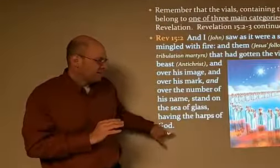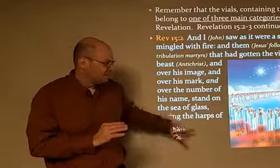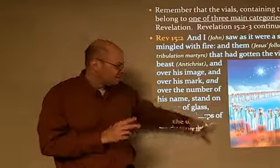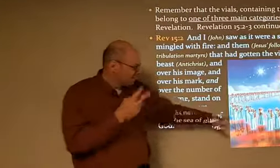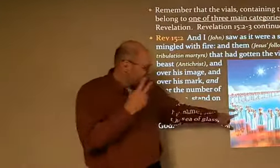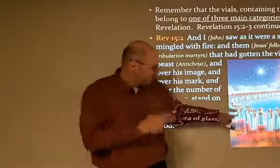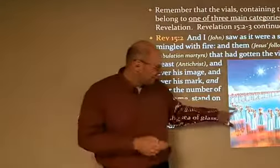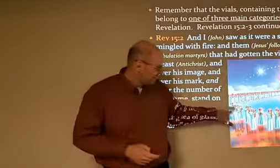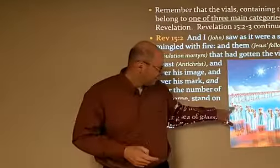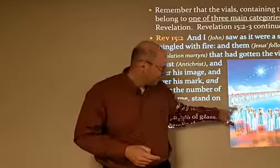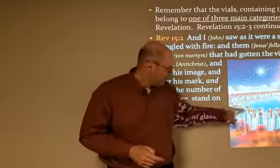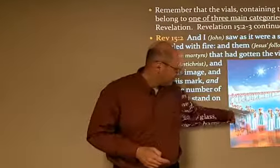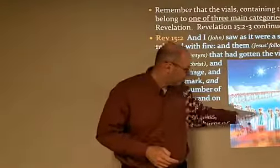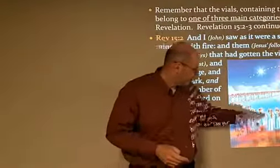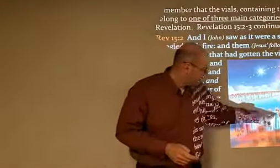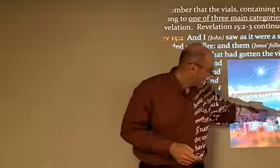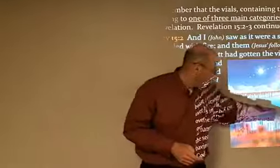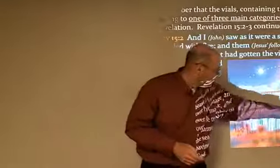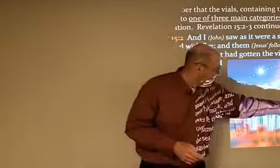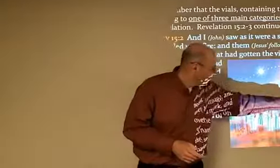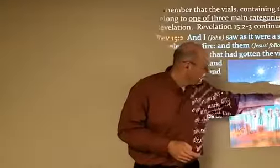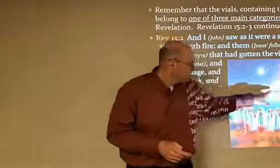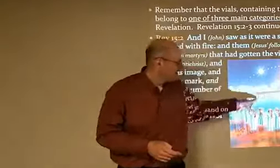of his name, stand on the sea of glass,